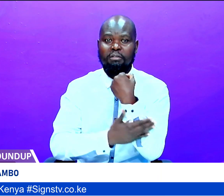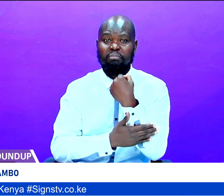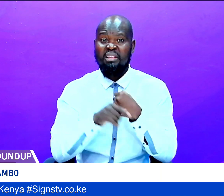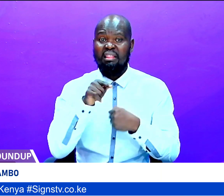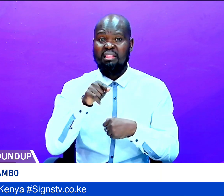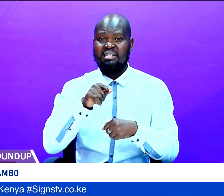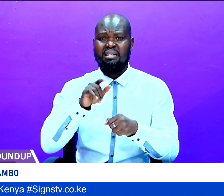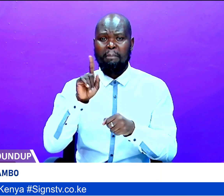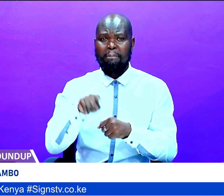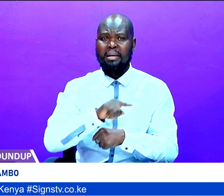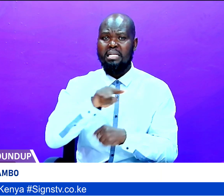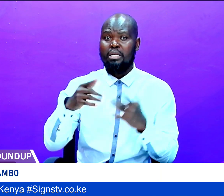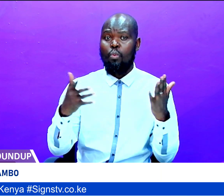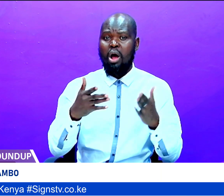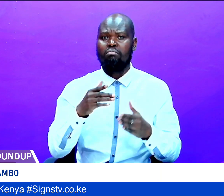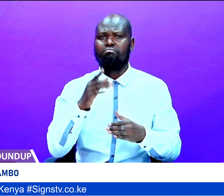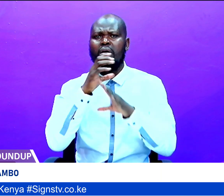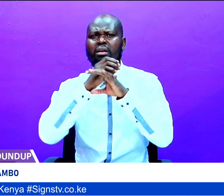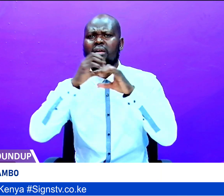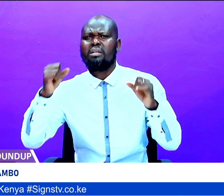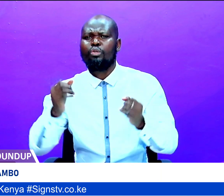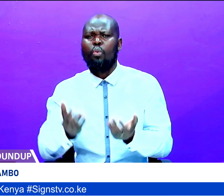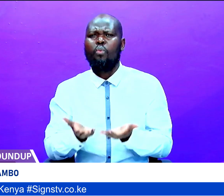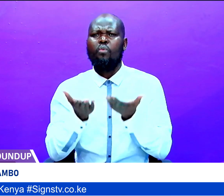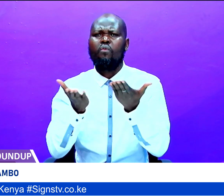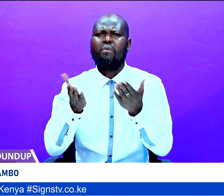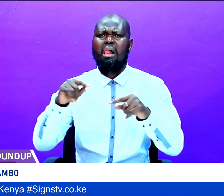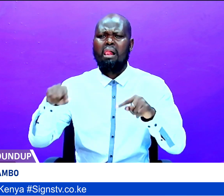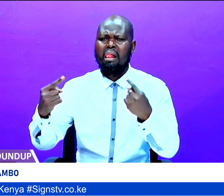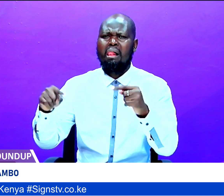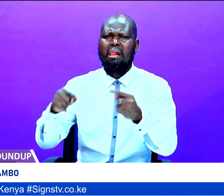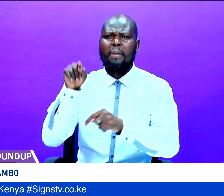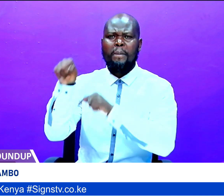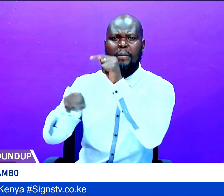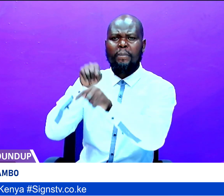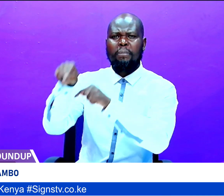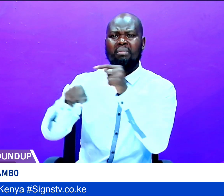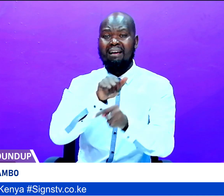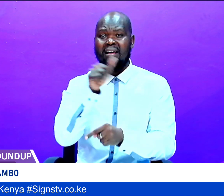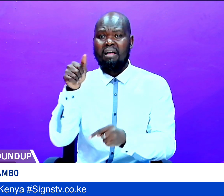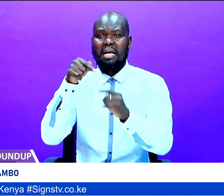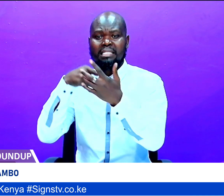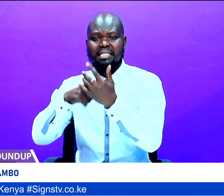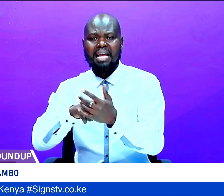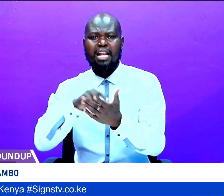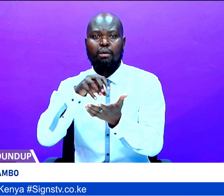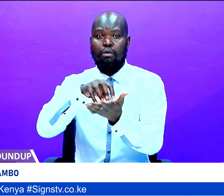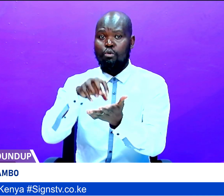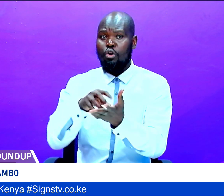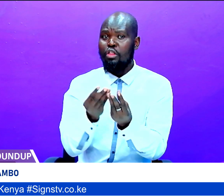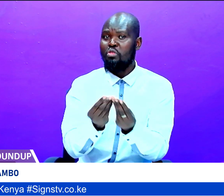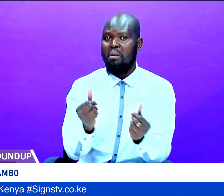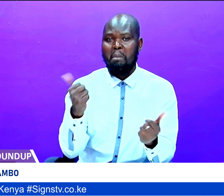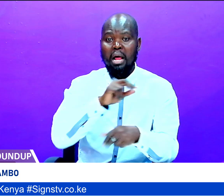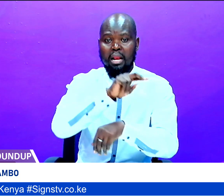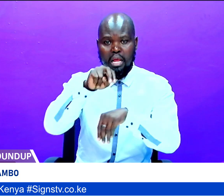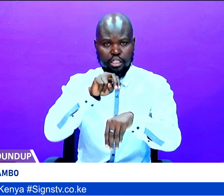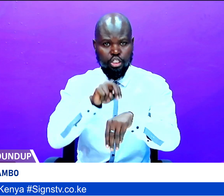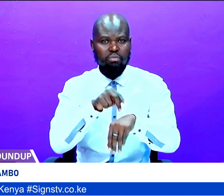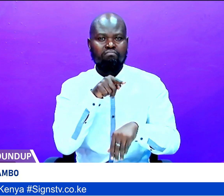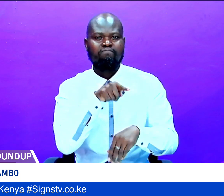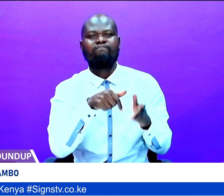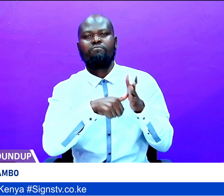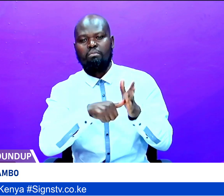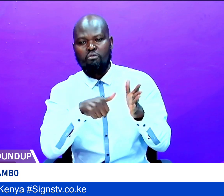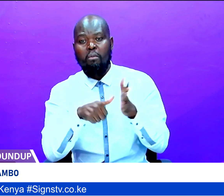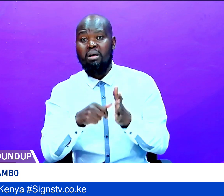lacking understanding of the country's challenges. He faulted the president for offering conflict and